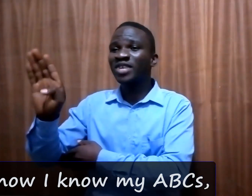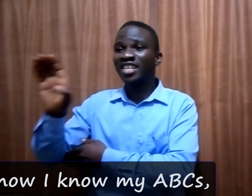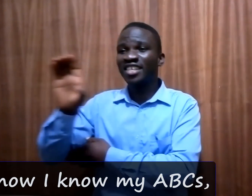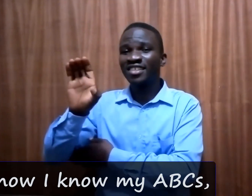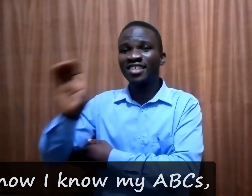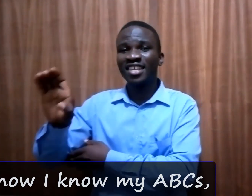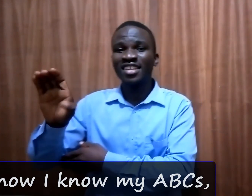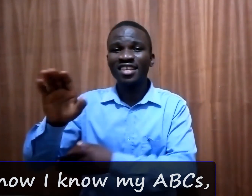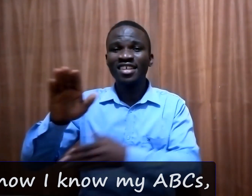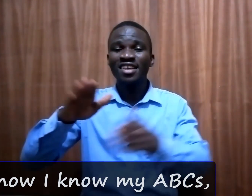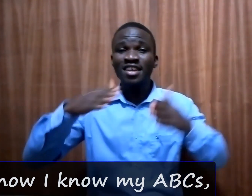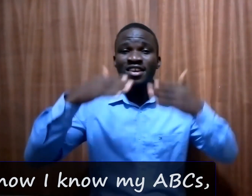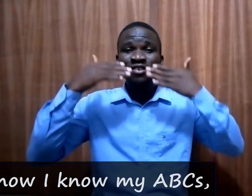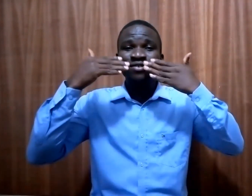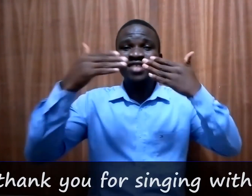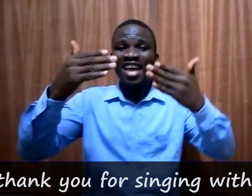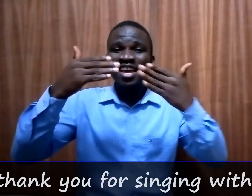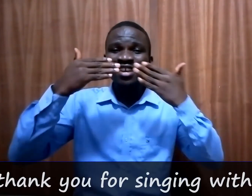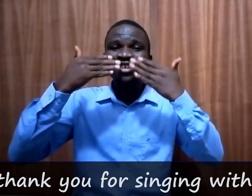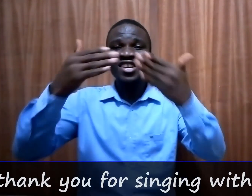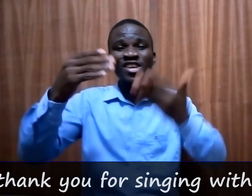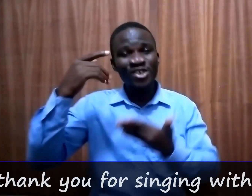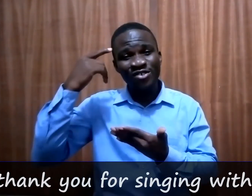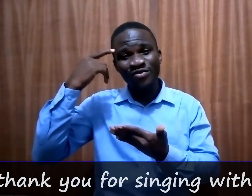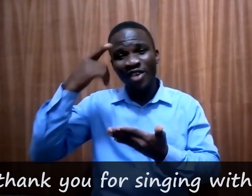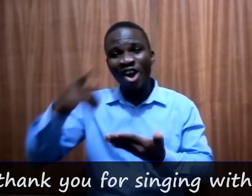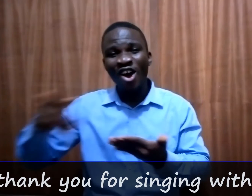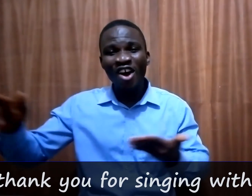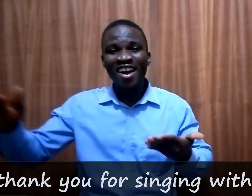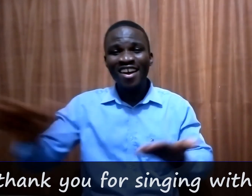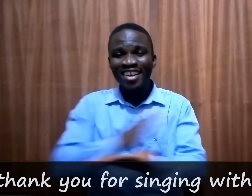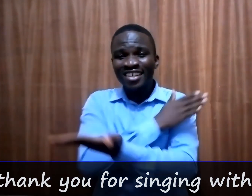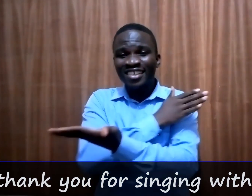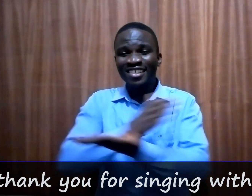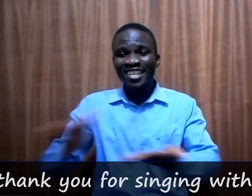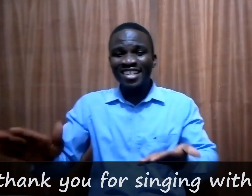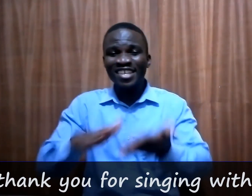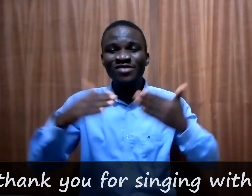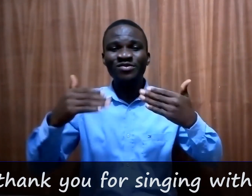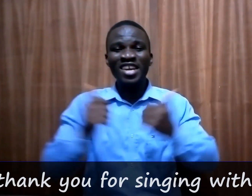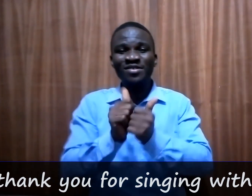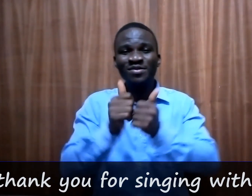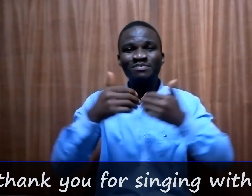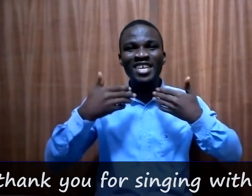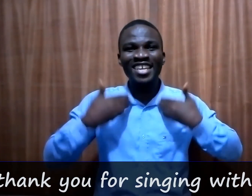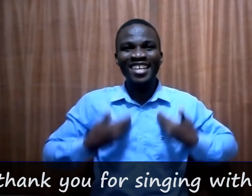my ABCs. Thank you for singing with me.